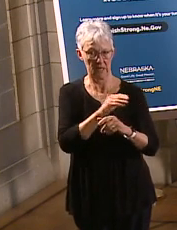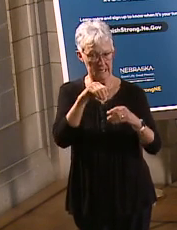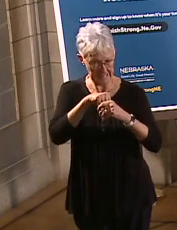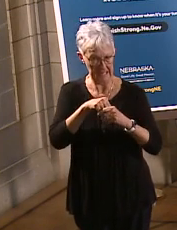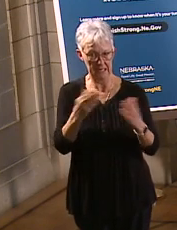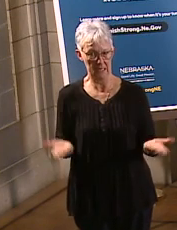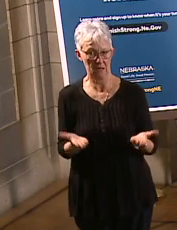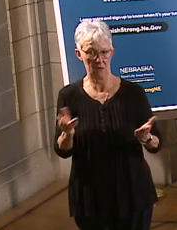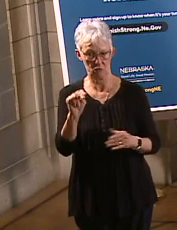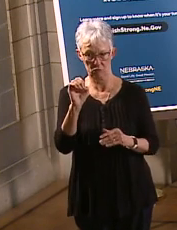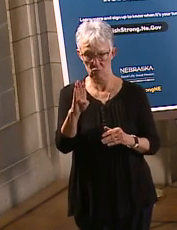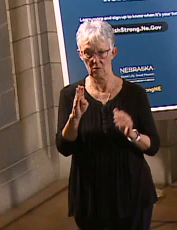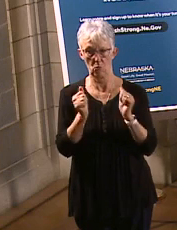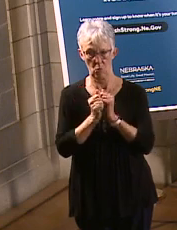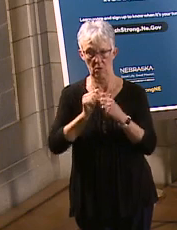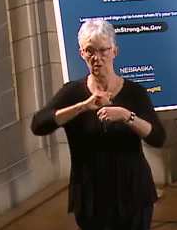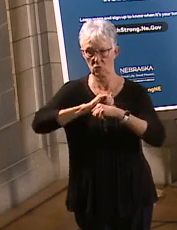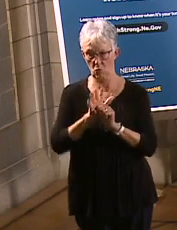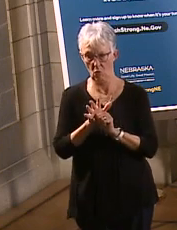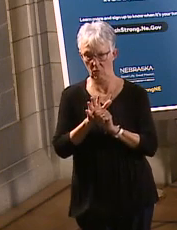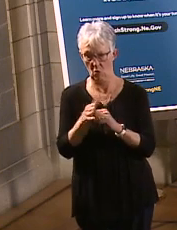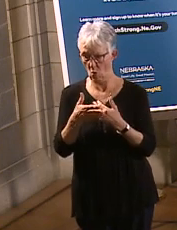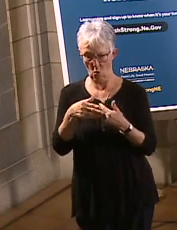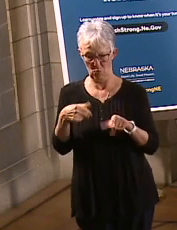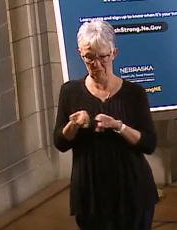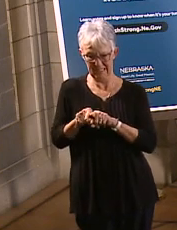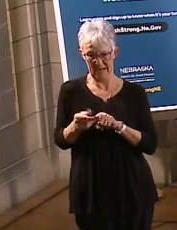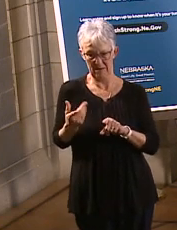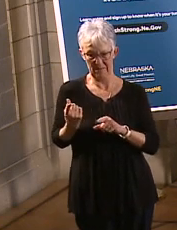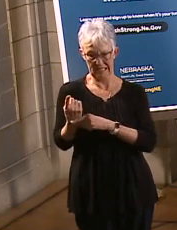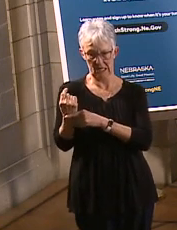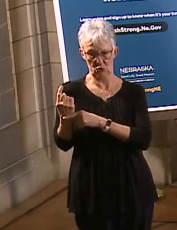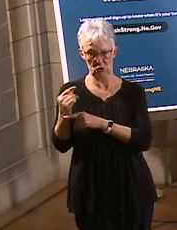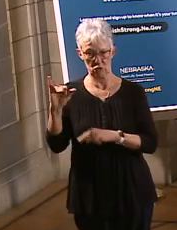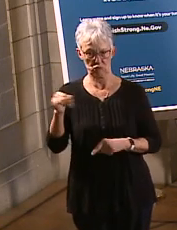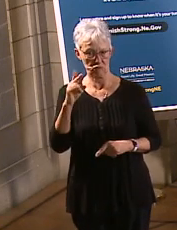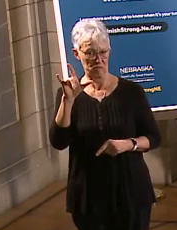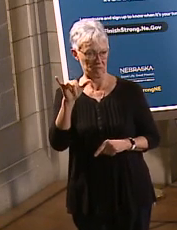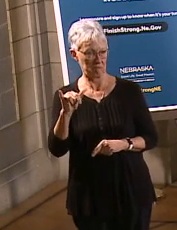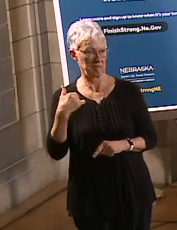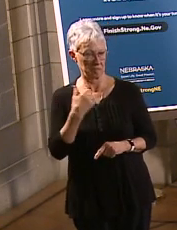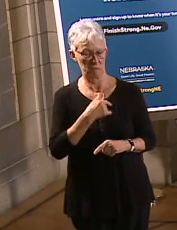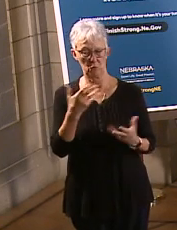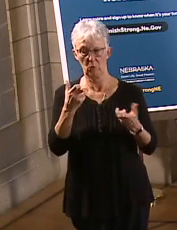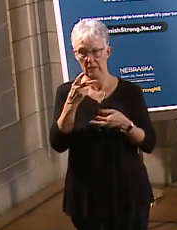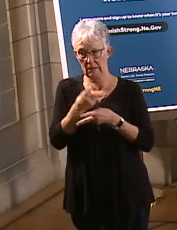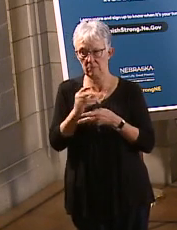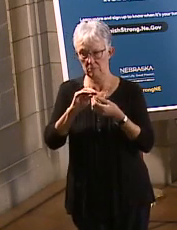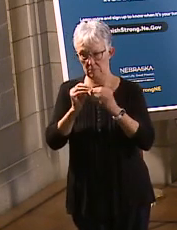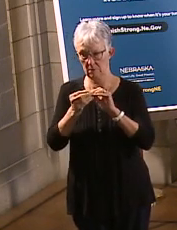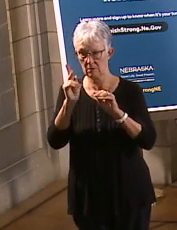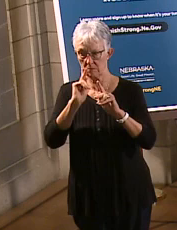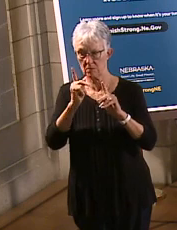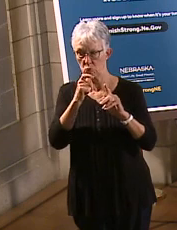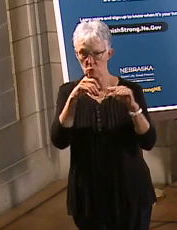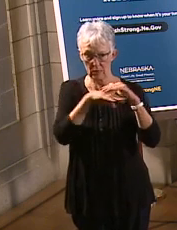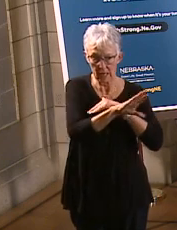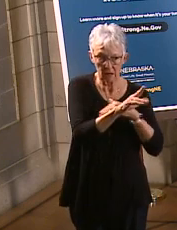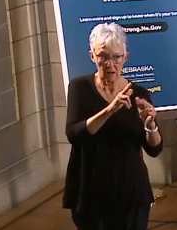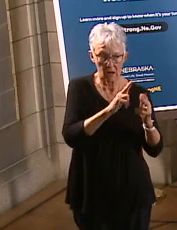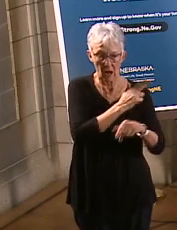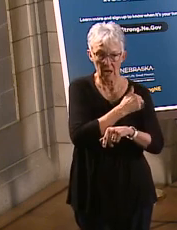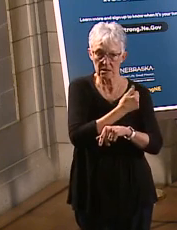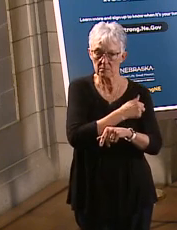early August timeframe. So we want to make sure that we keep those hospitalizations low and preserve that hospital capacity.